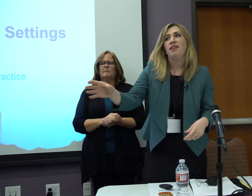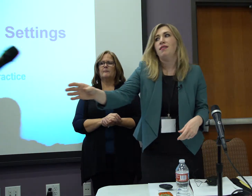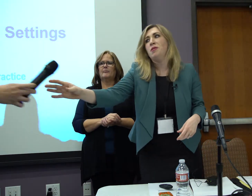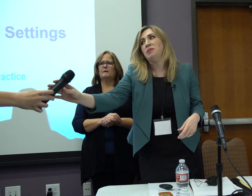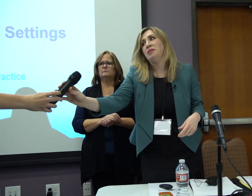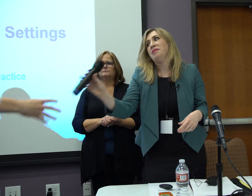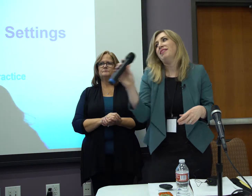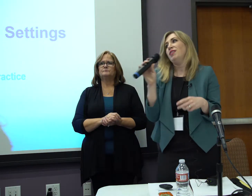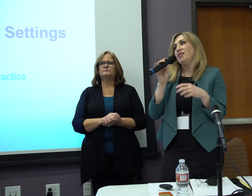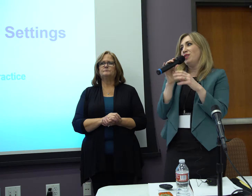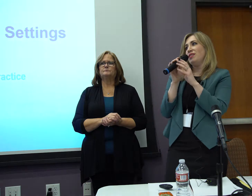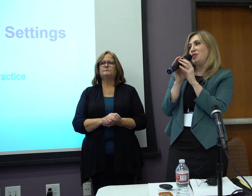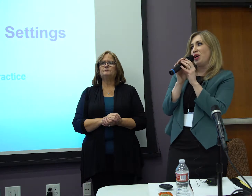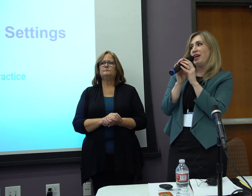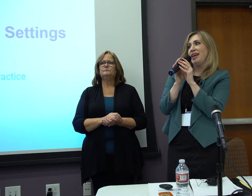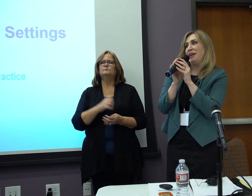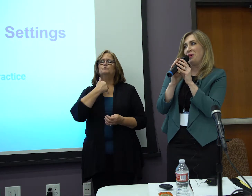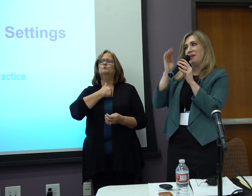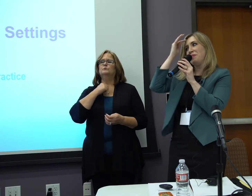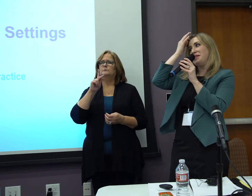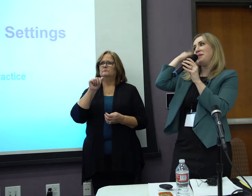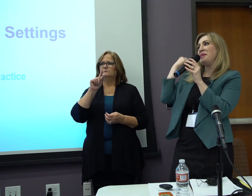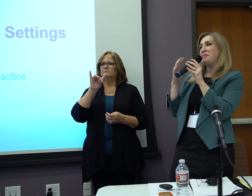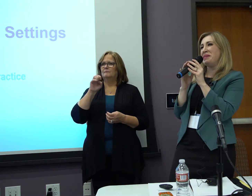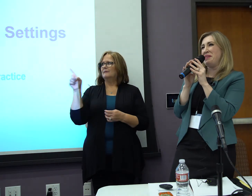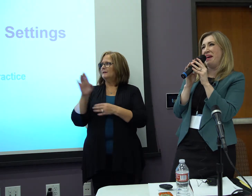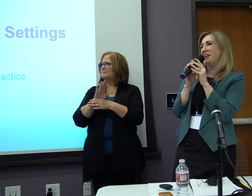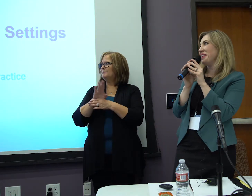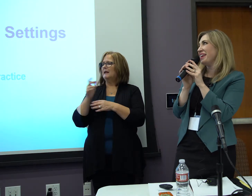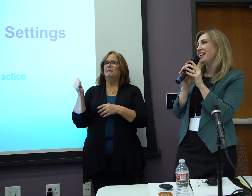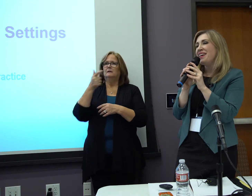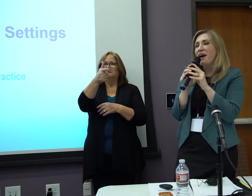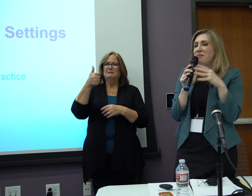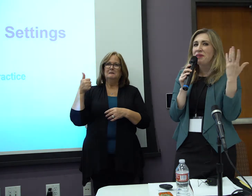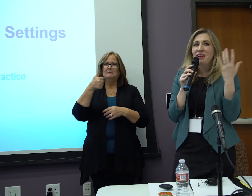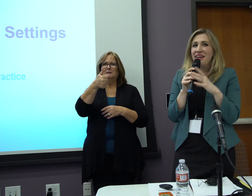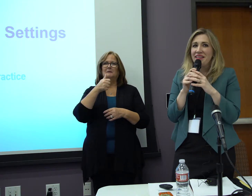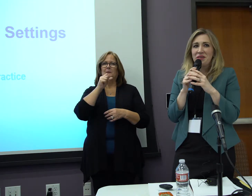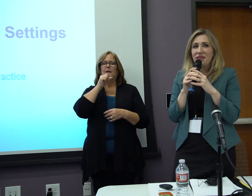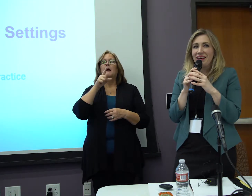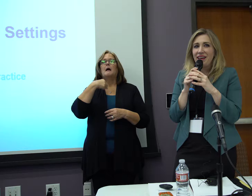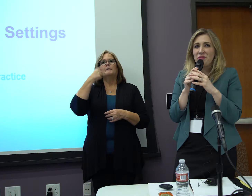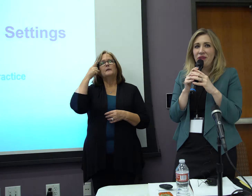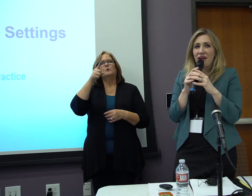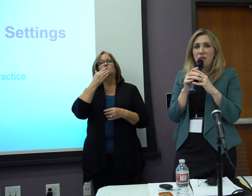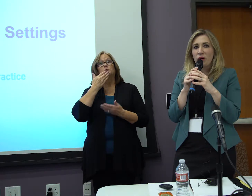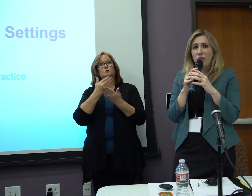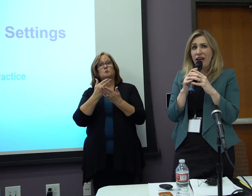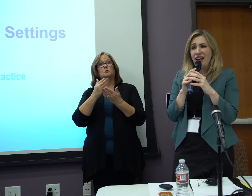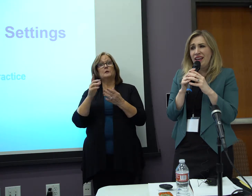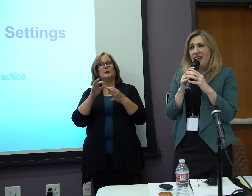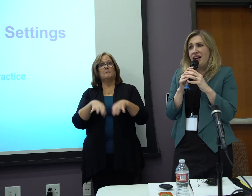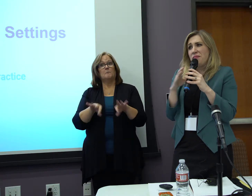I'm getting no. Sorry, Katie, you're a busy mic runner. Claire, I think that's a really good and